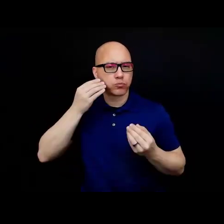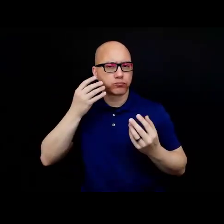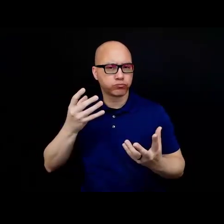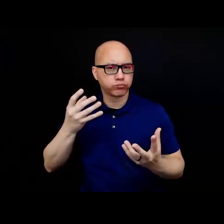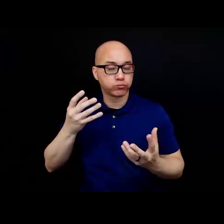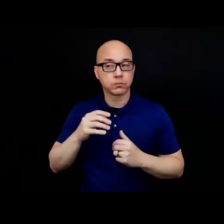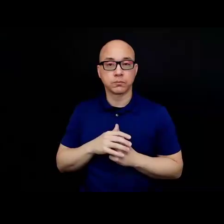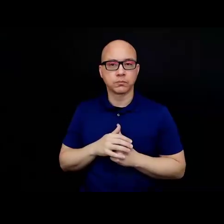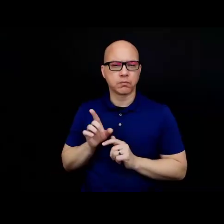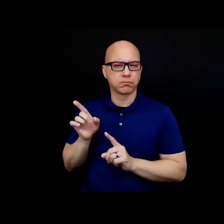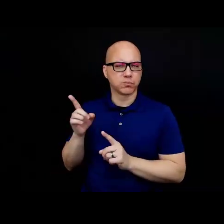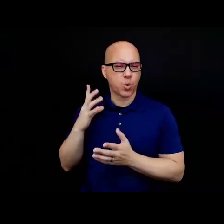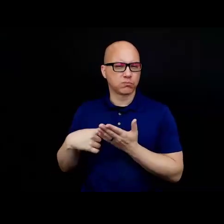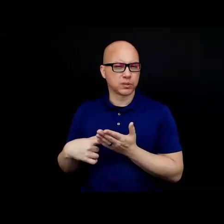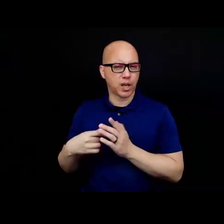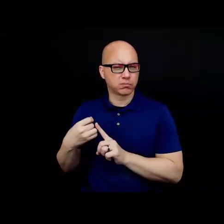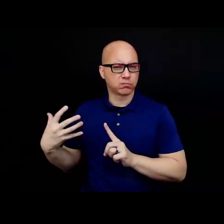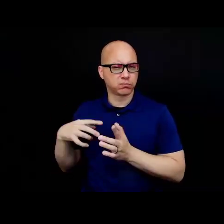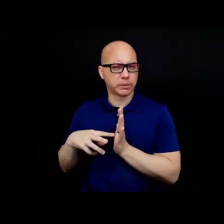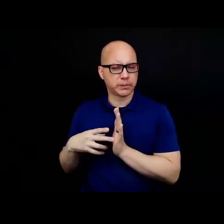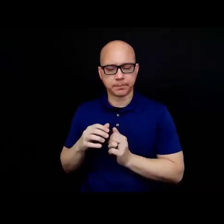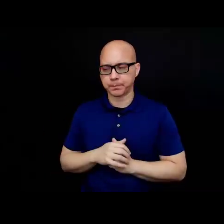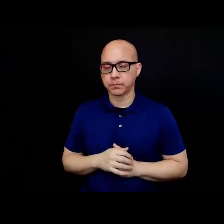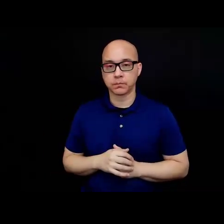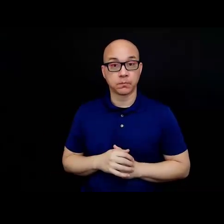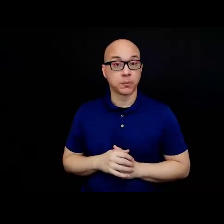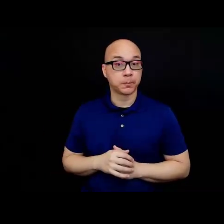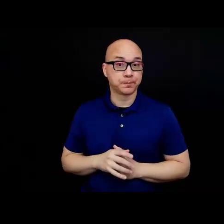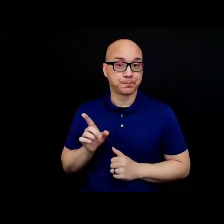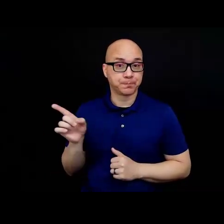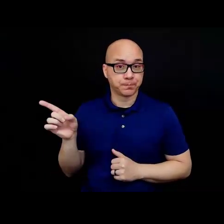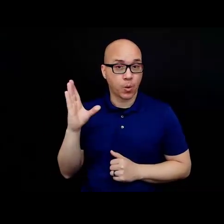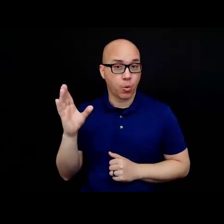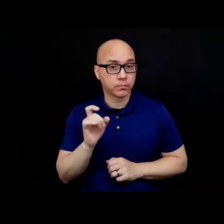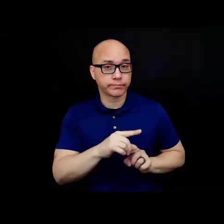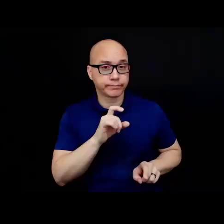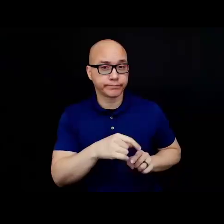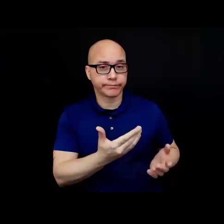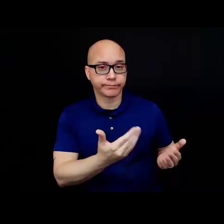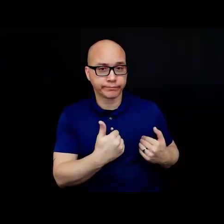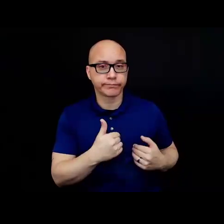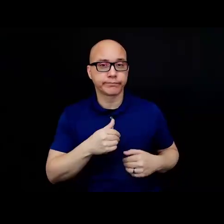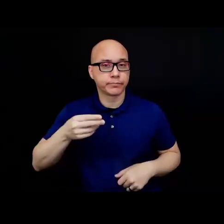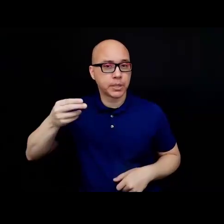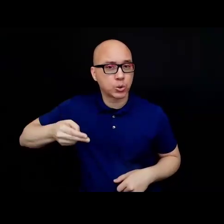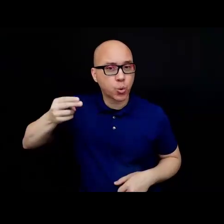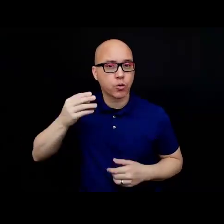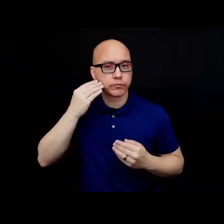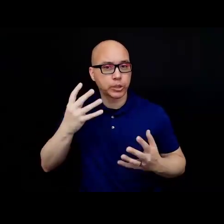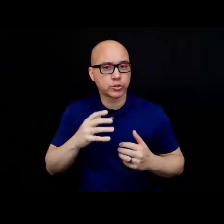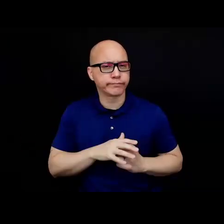ask for. But those are the things they're going to ask you for initially. How long you've been in